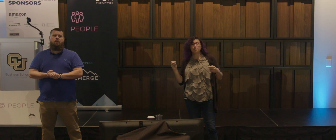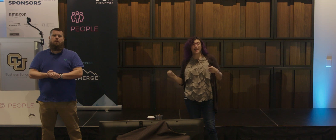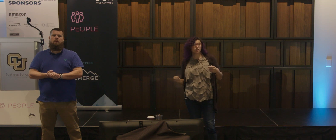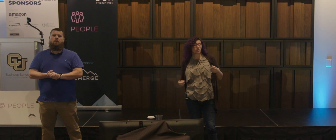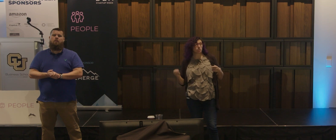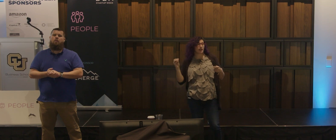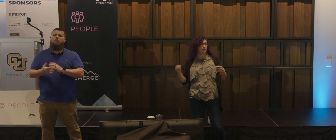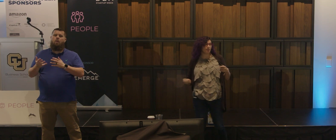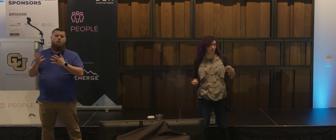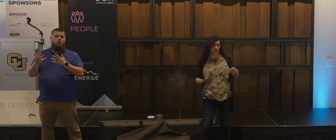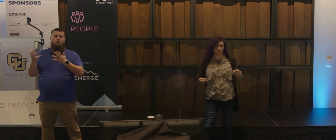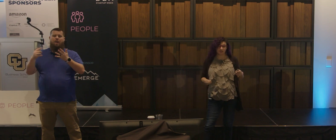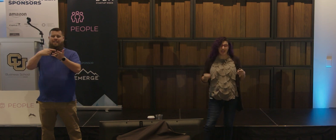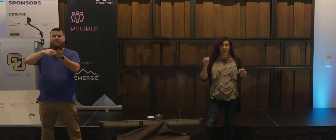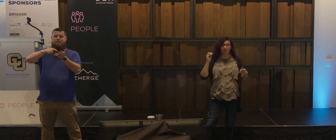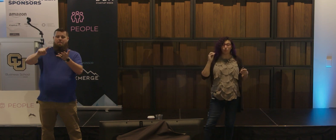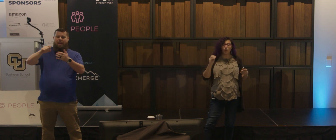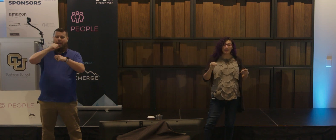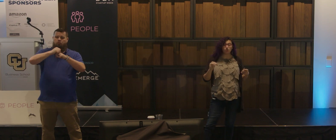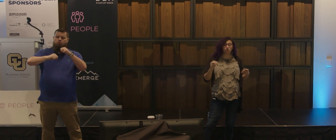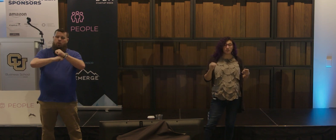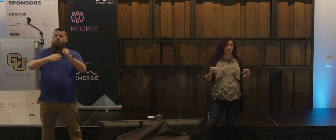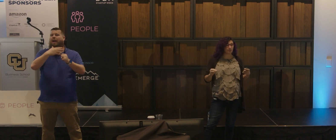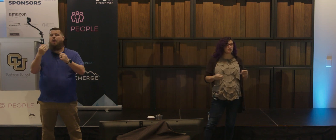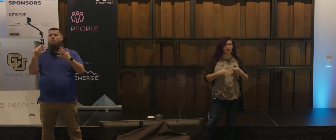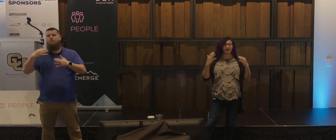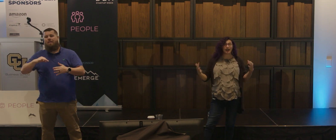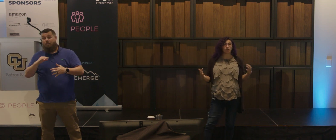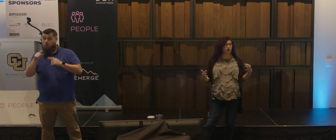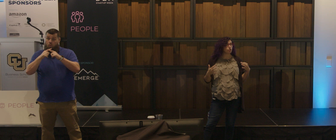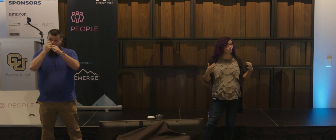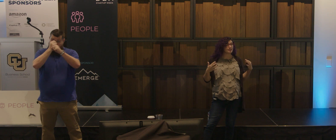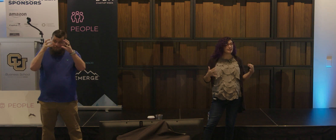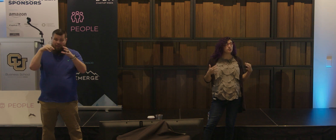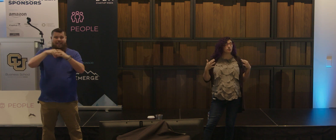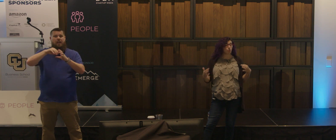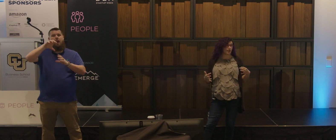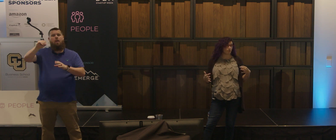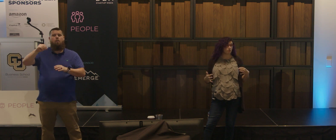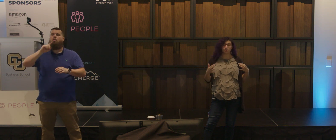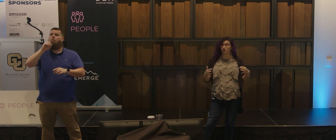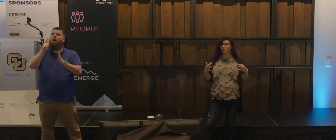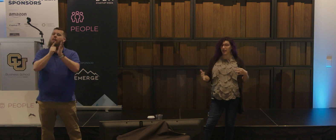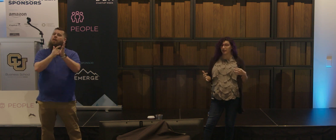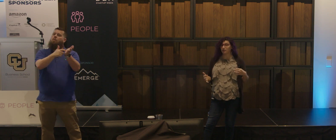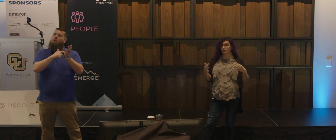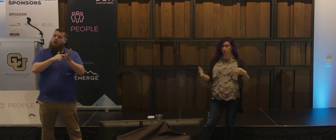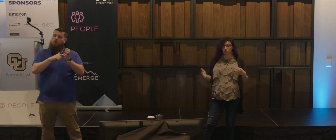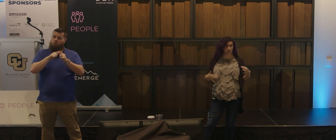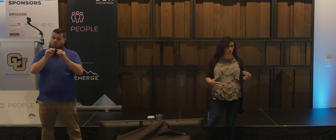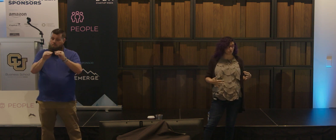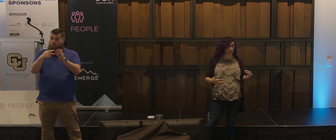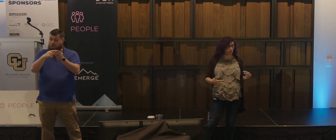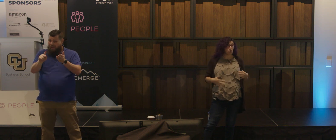What is the pay structure and the benefits? And when you think about this, right, in Colorado, you are legally required to put the pay